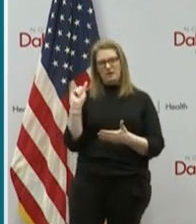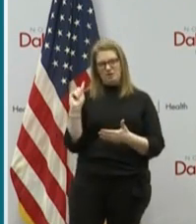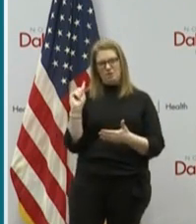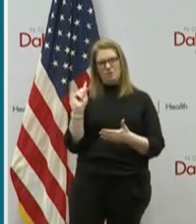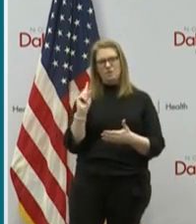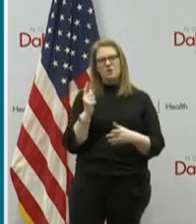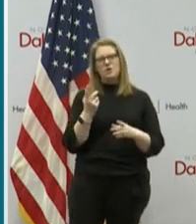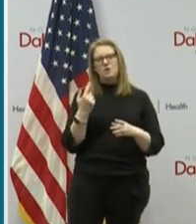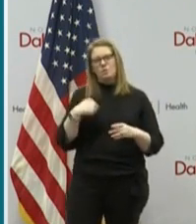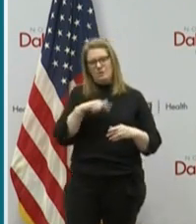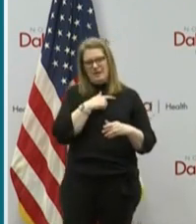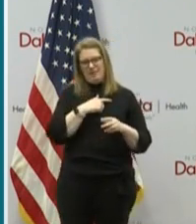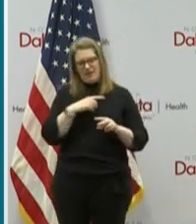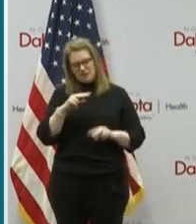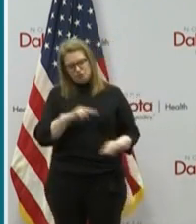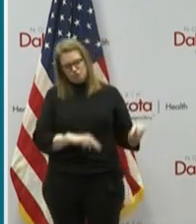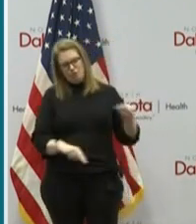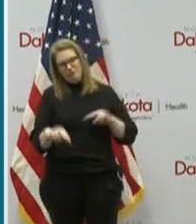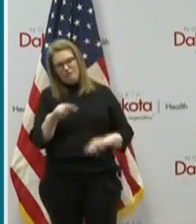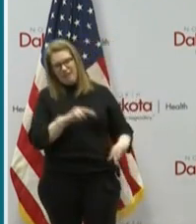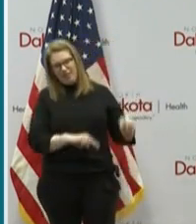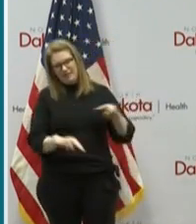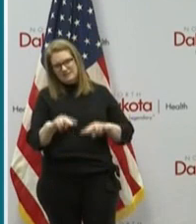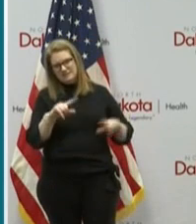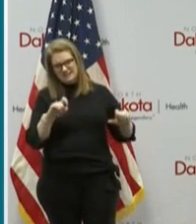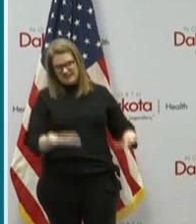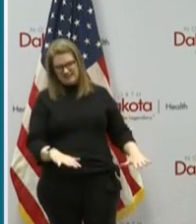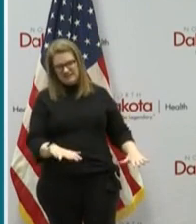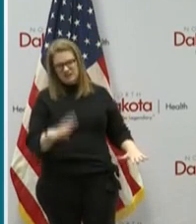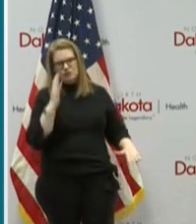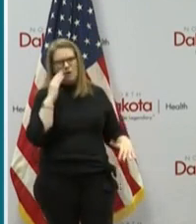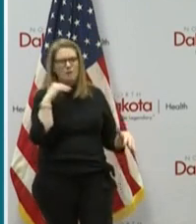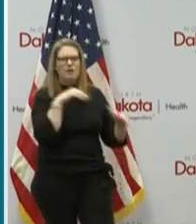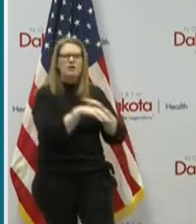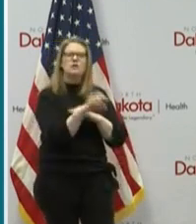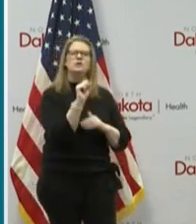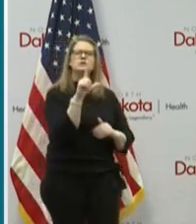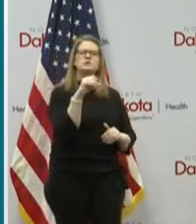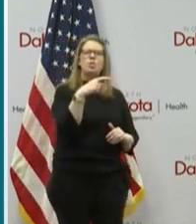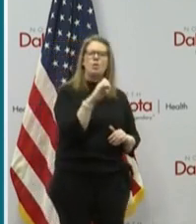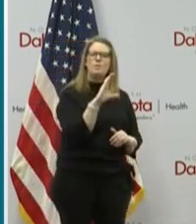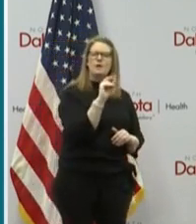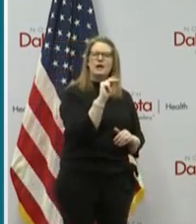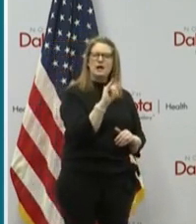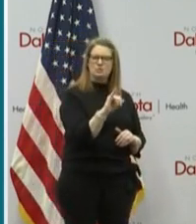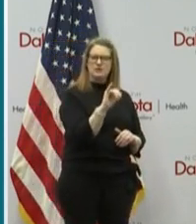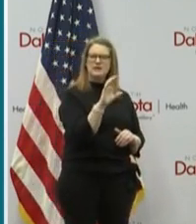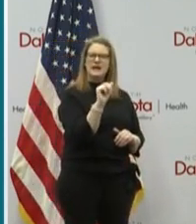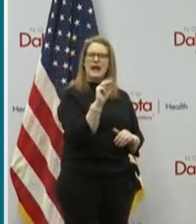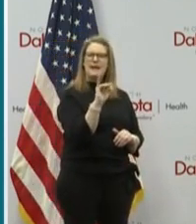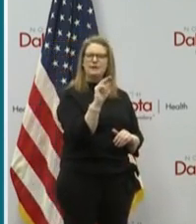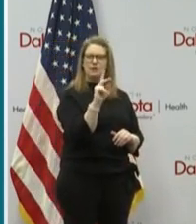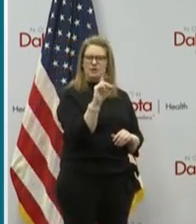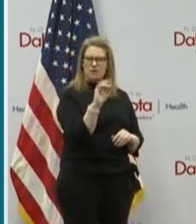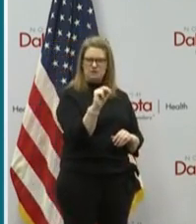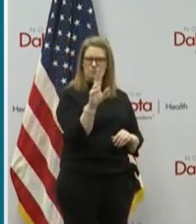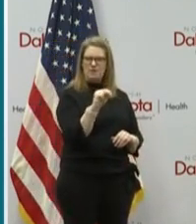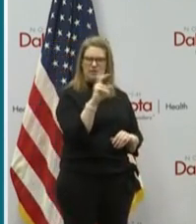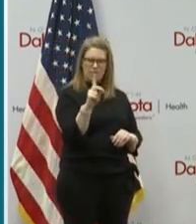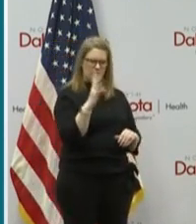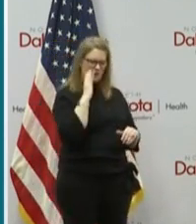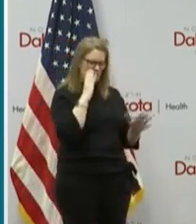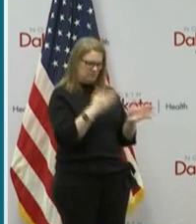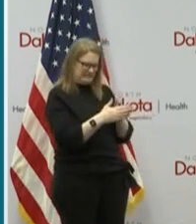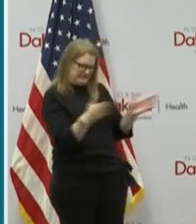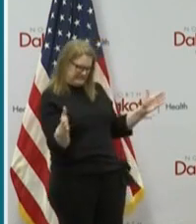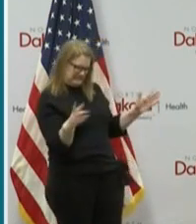was called the surveillance testing, where we had gone to Slope County, Amadon, North Dakota specifically, but tested